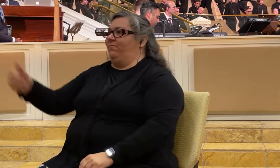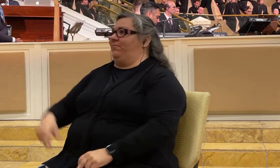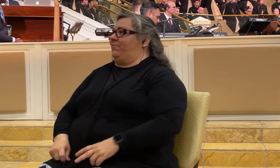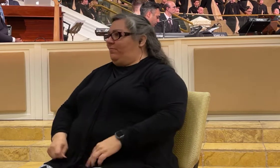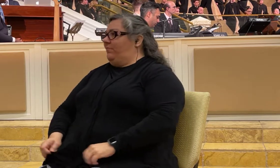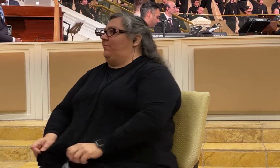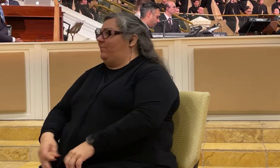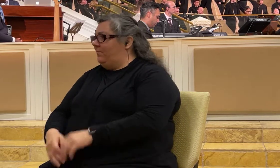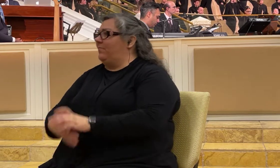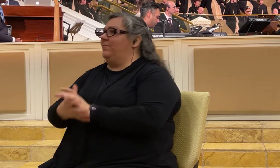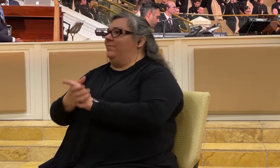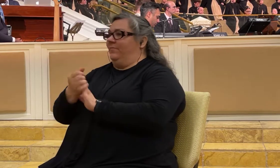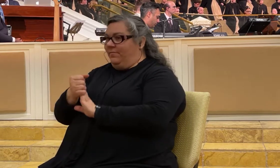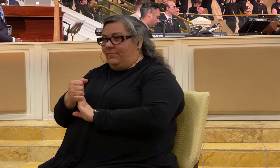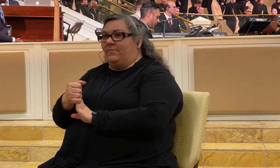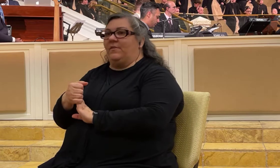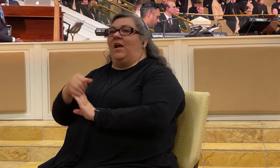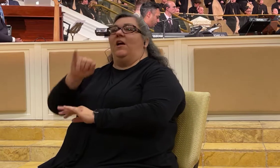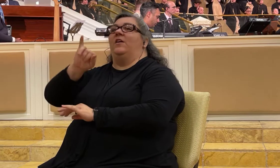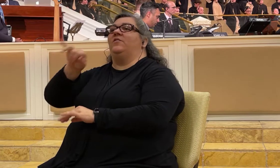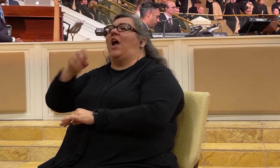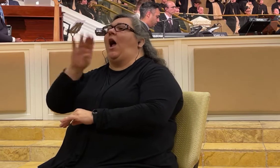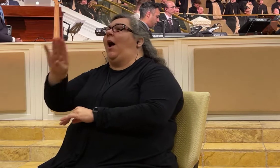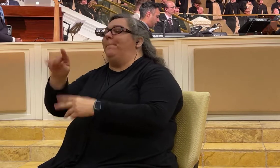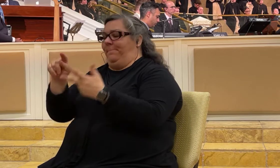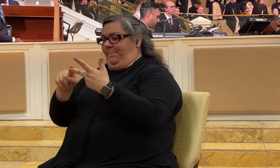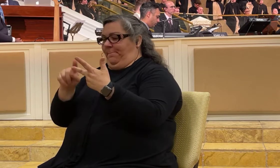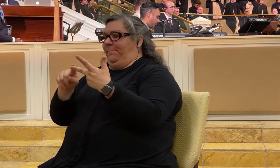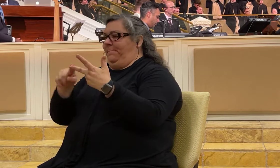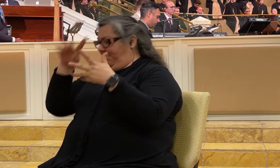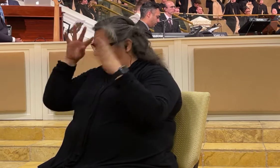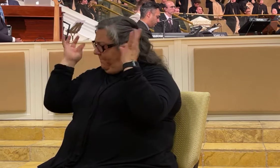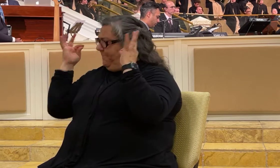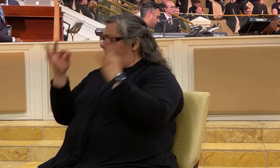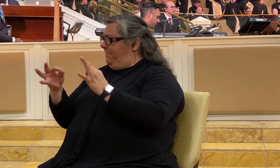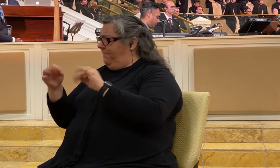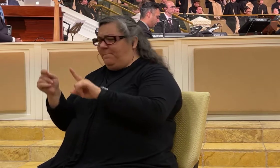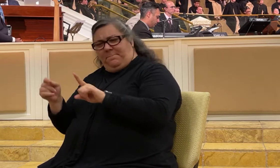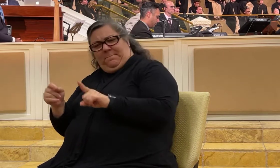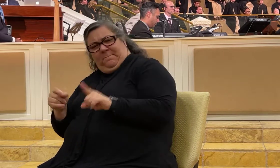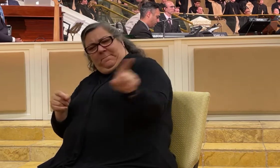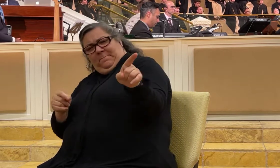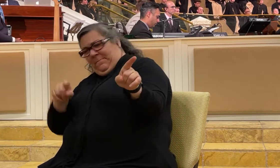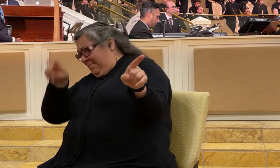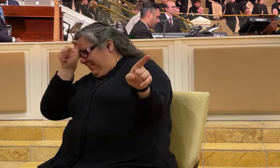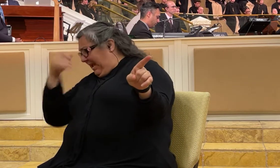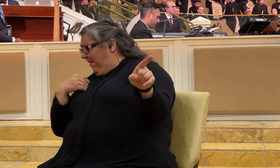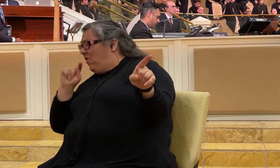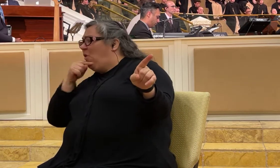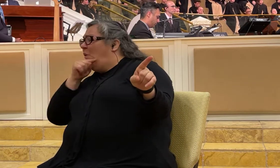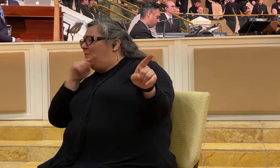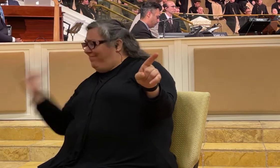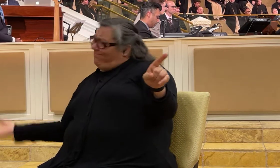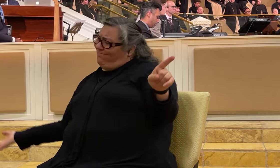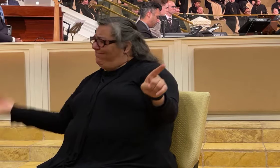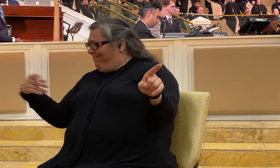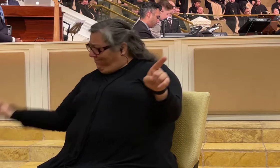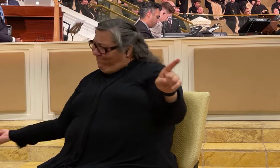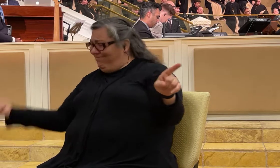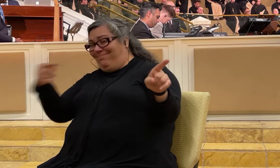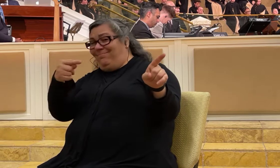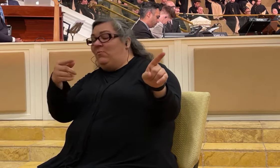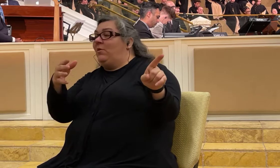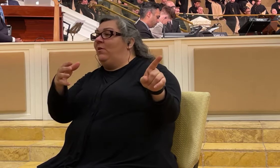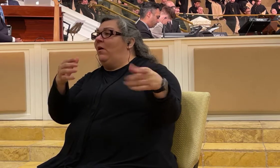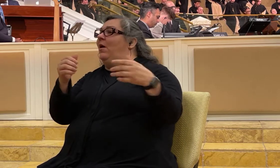Amen. So Jacob makes his decision. There's corn in Egypt. Without having to reach the